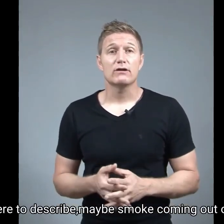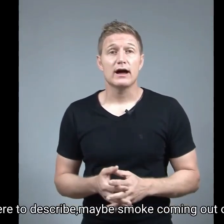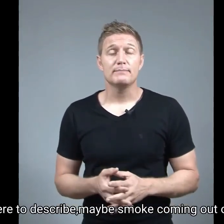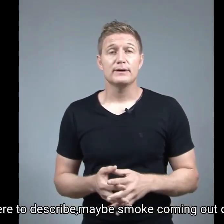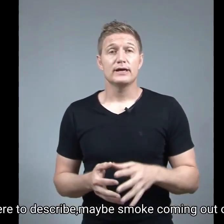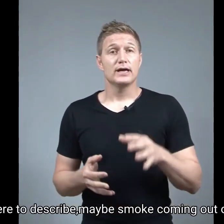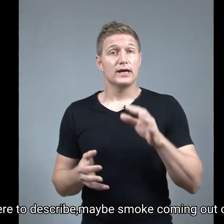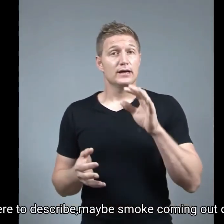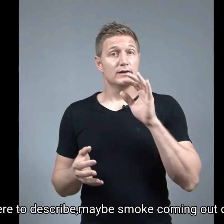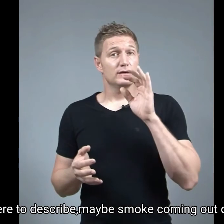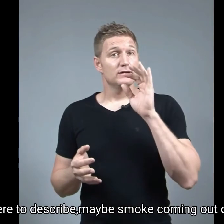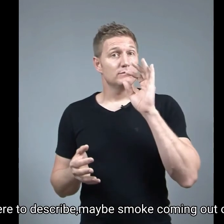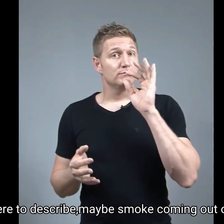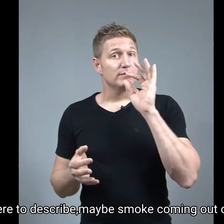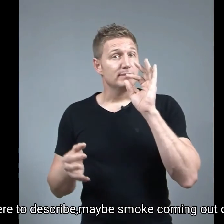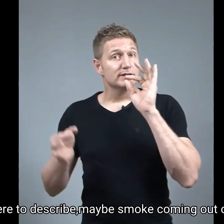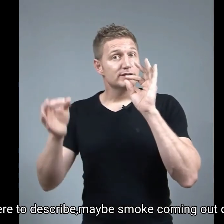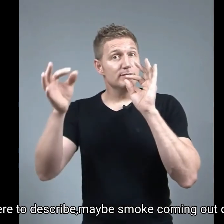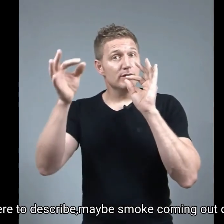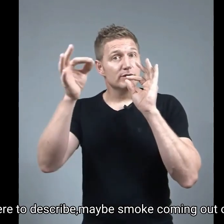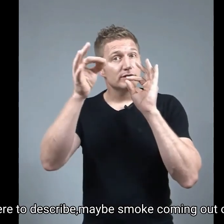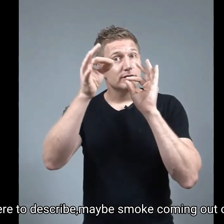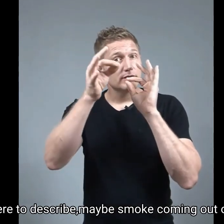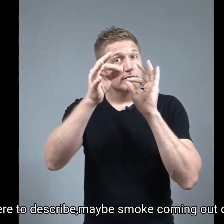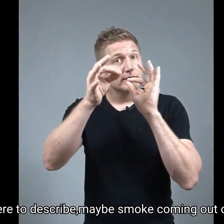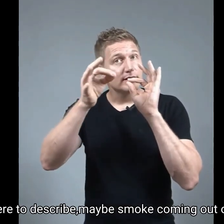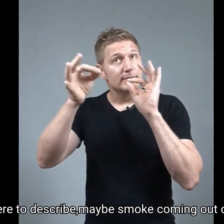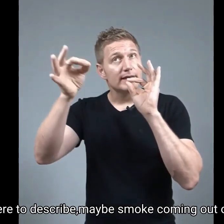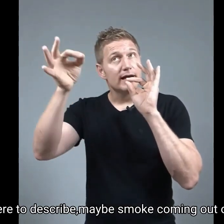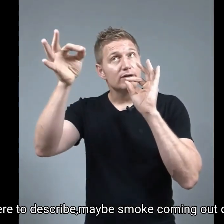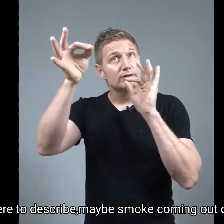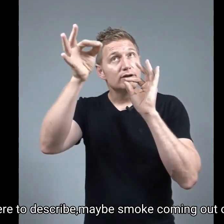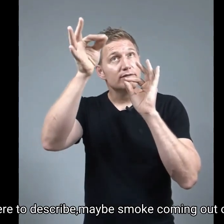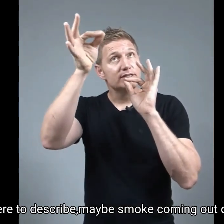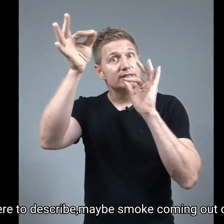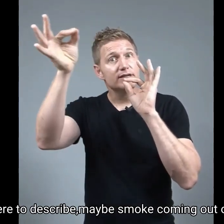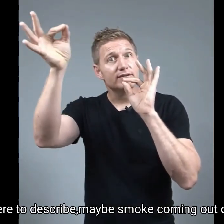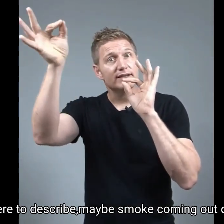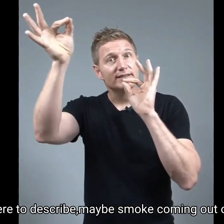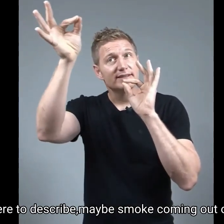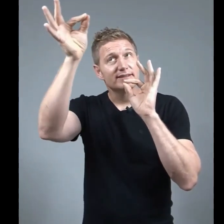describe maybe smoke coming out of a cigarette.